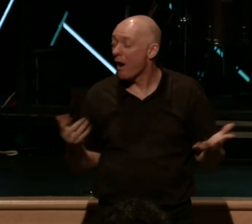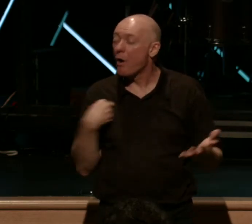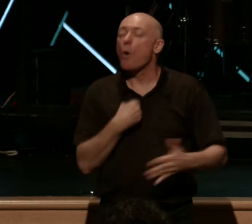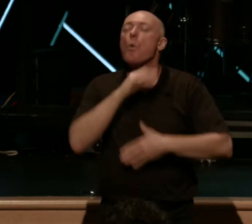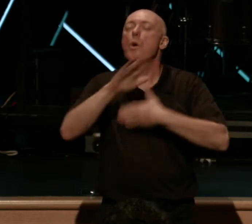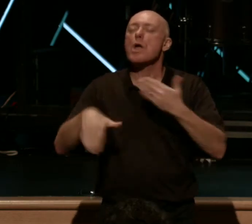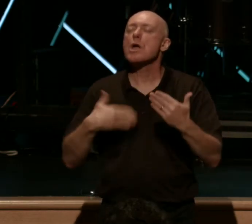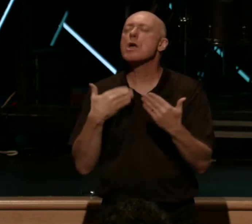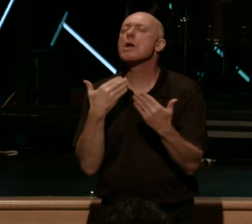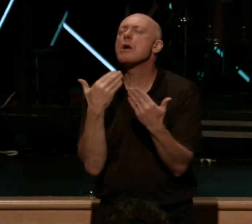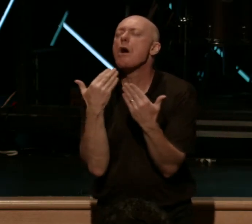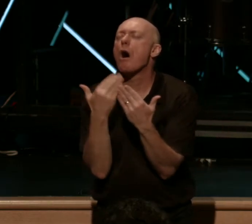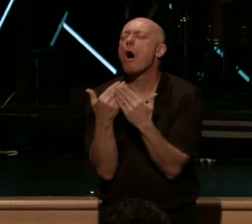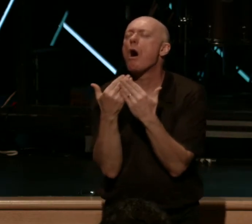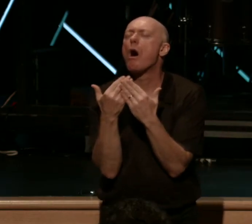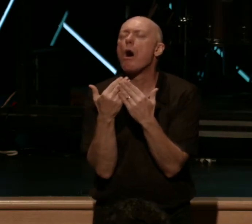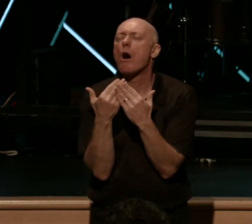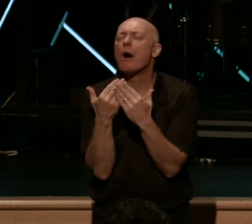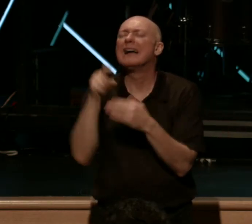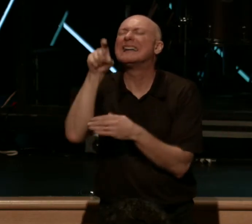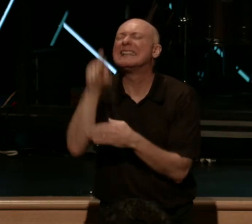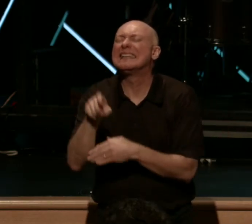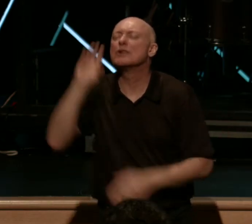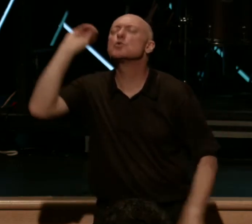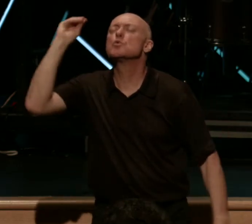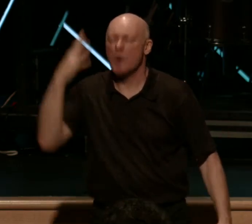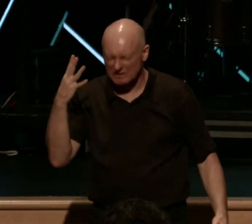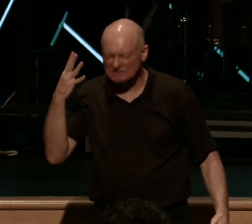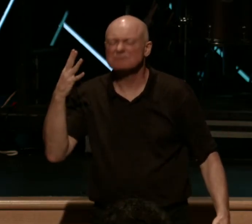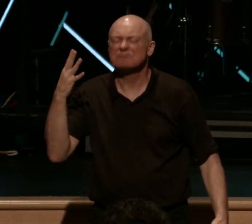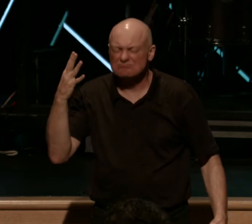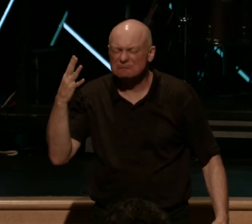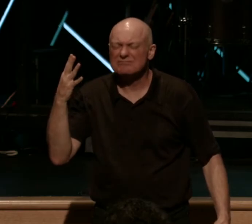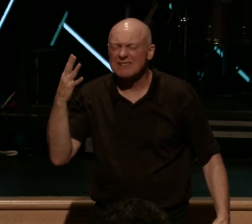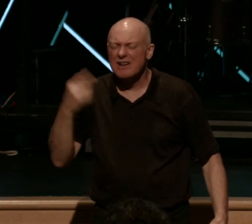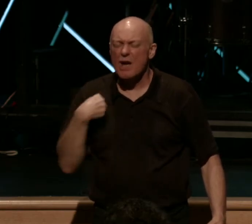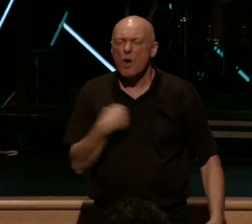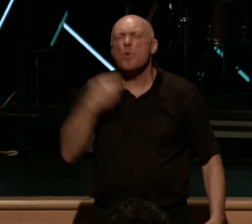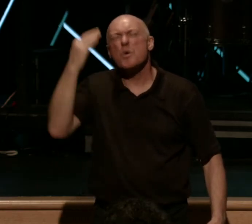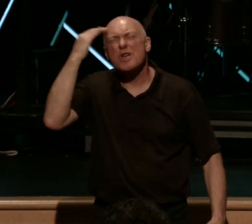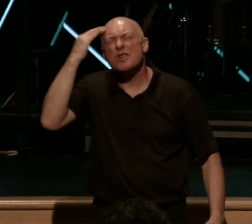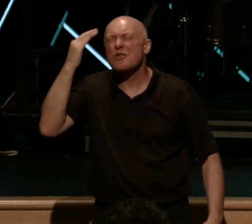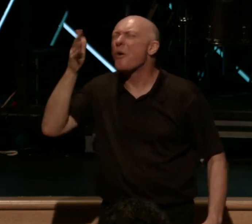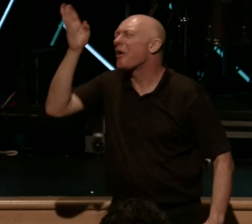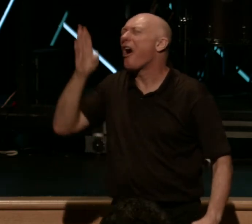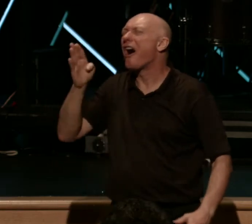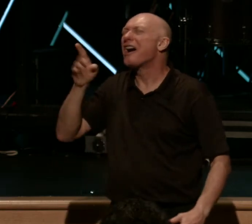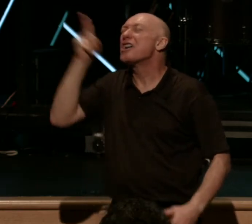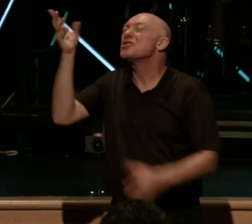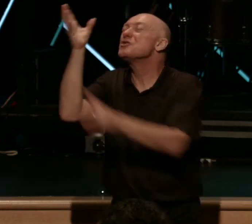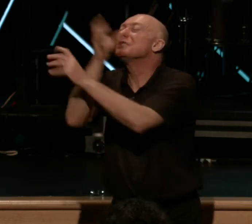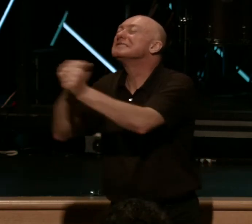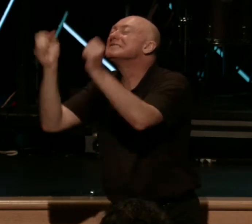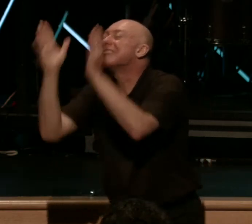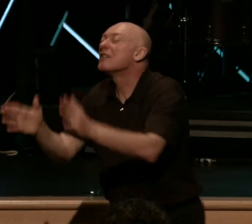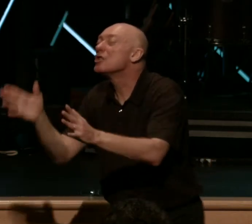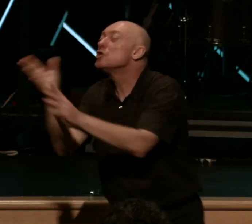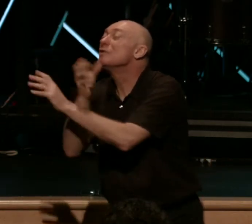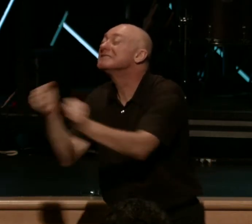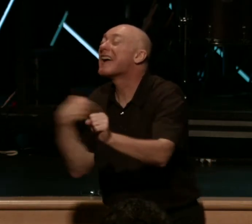desperate and in need of grace. And we know, God, that you're not only a Savior who saved us from something,